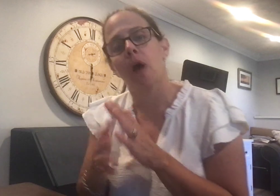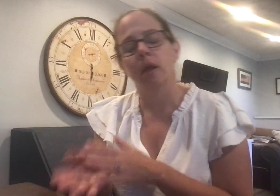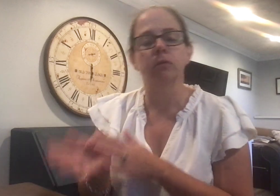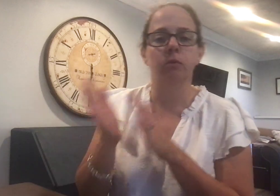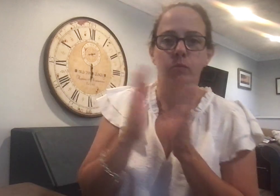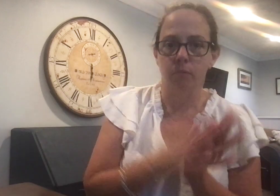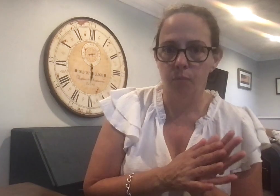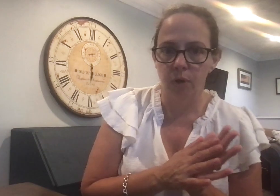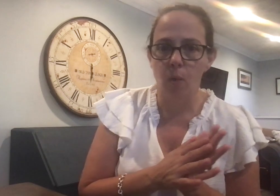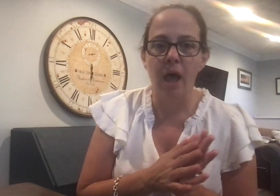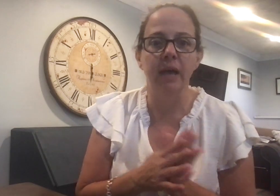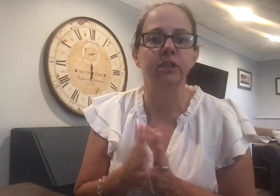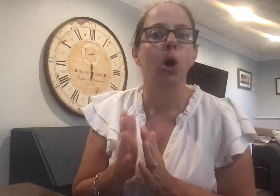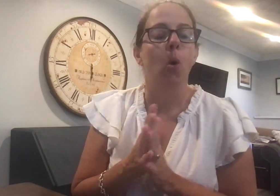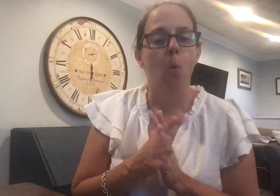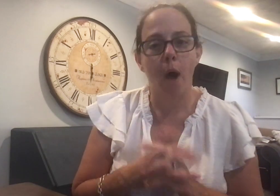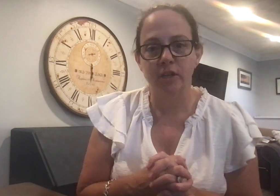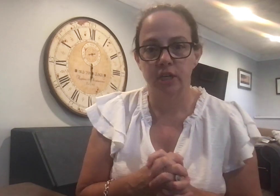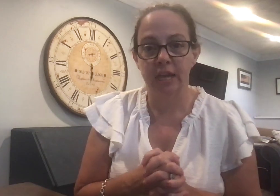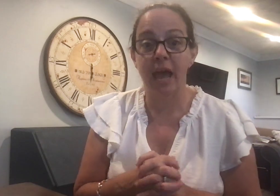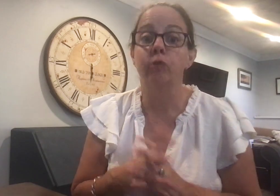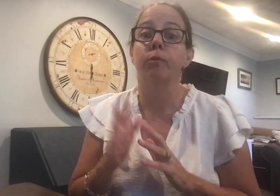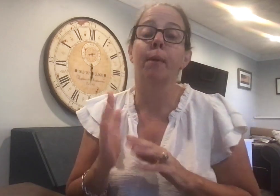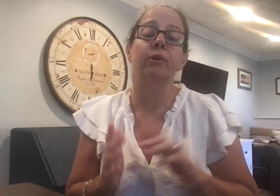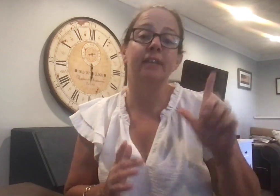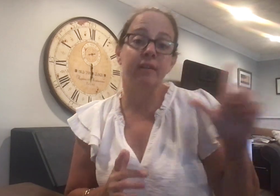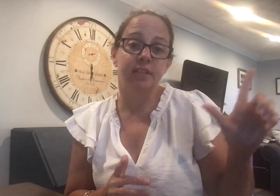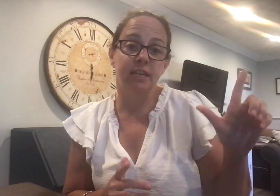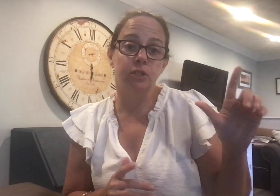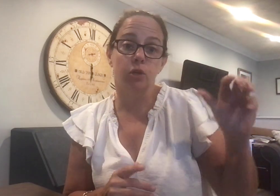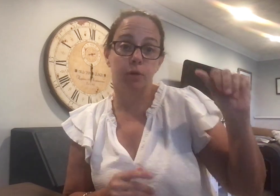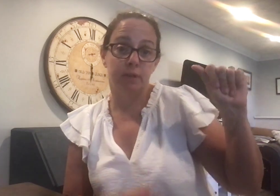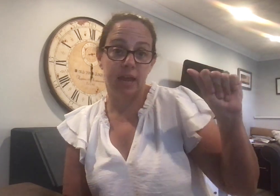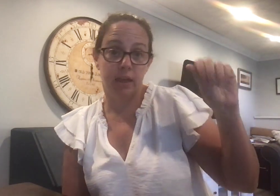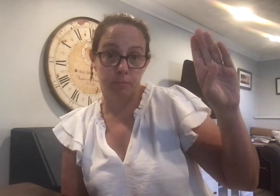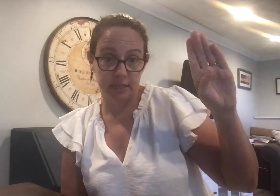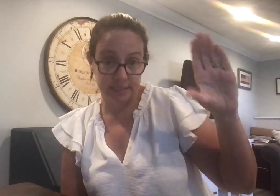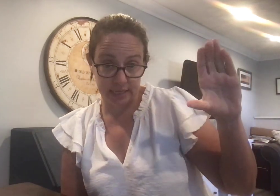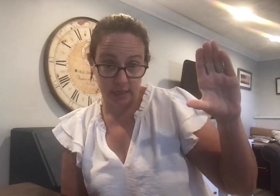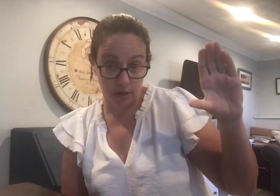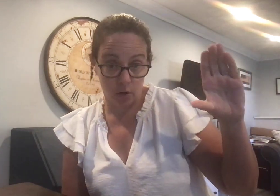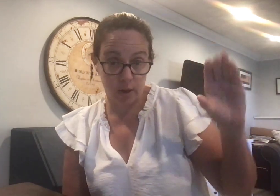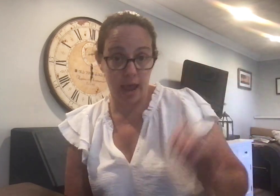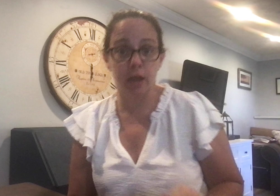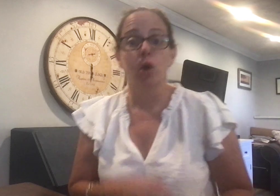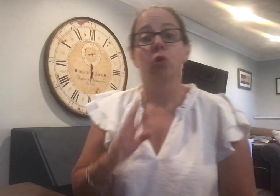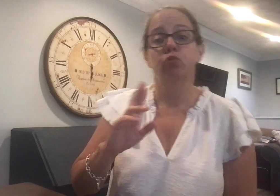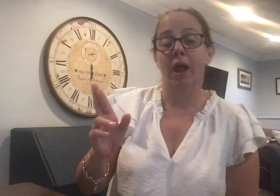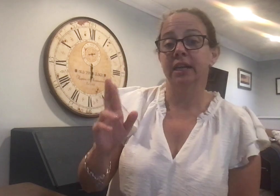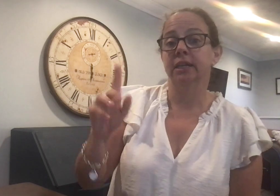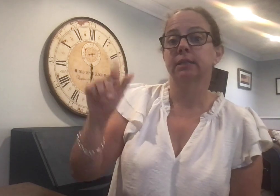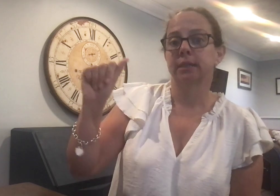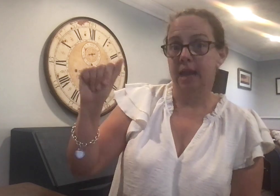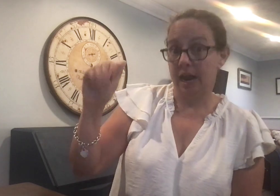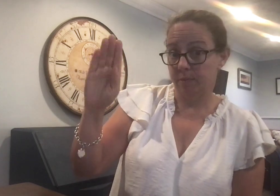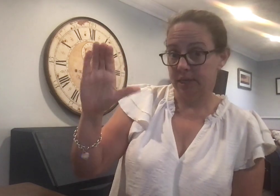not, rewind, watch it again. Remember, lefties, you're going to be A, B, C. Okay, righties, A, B,